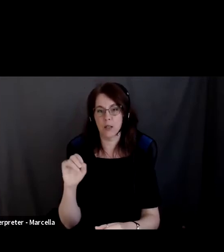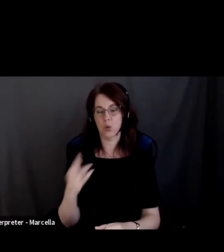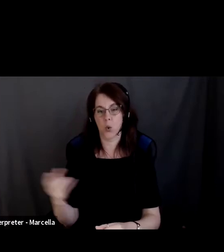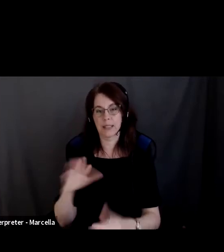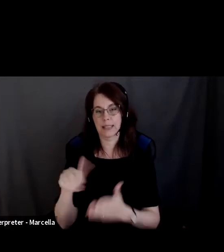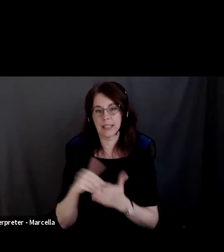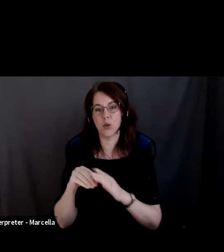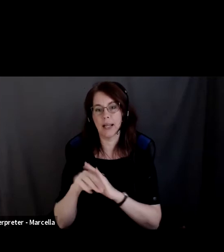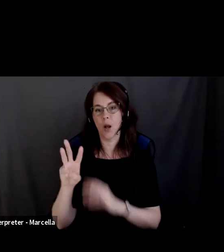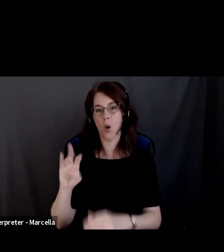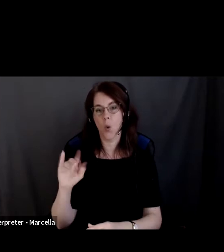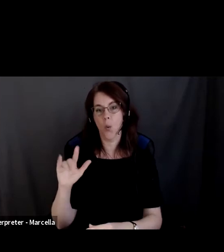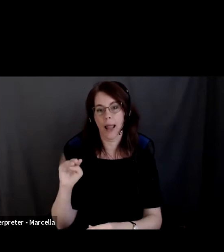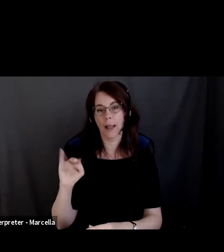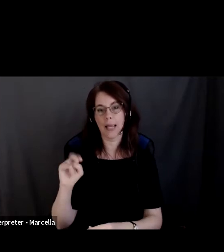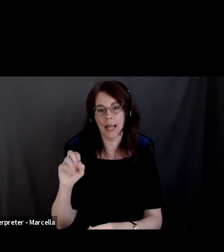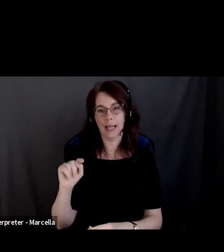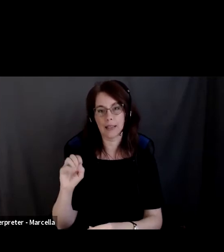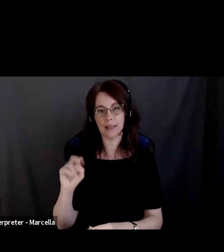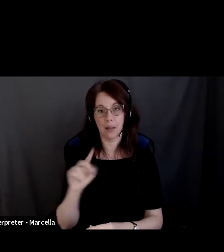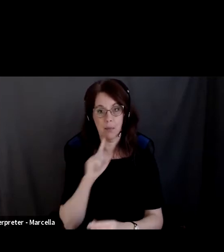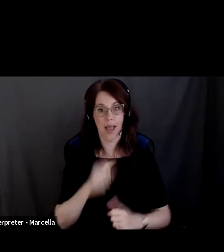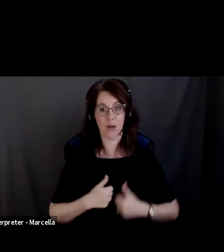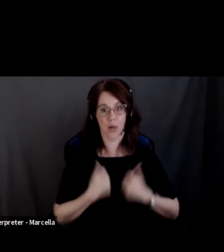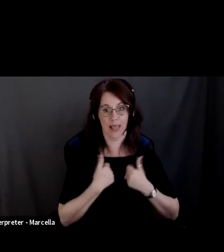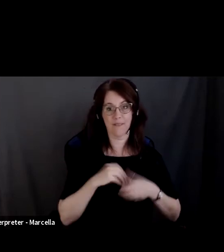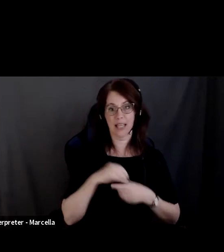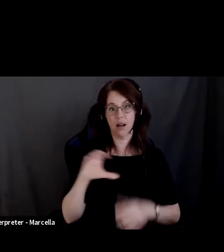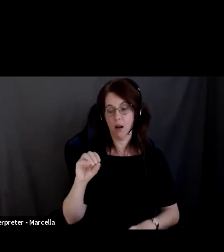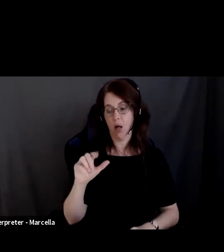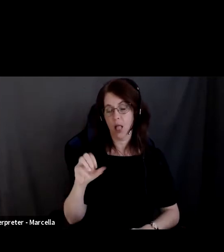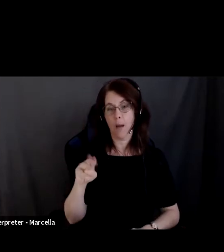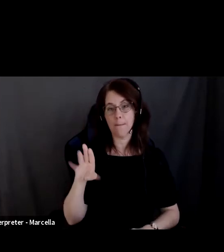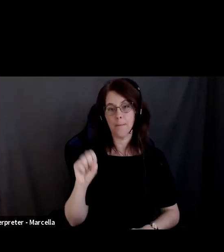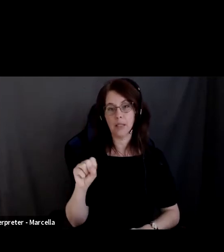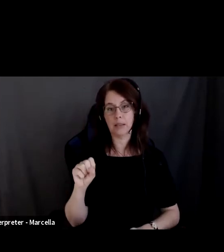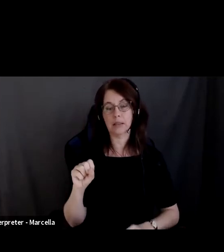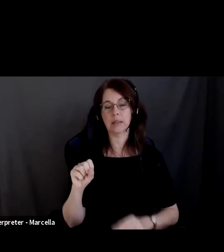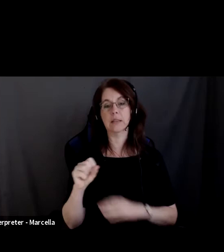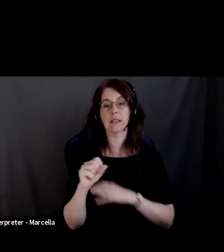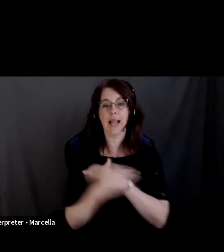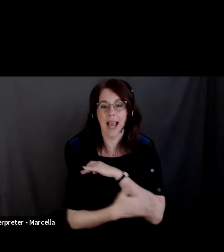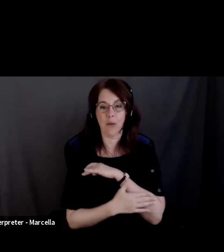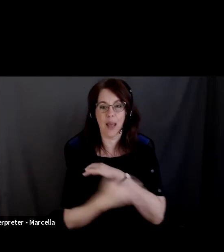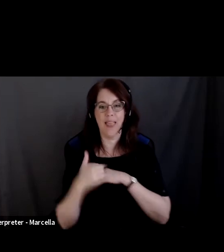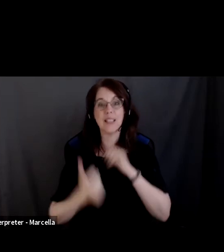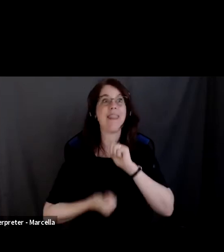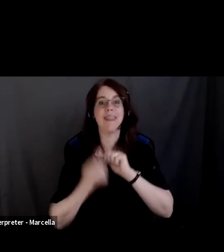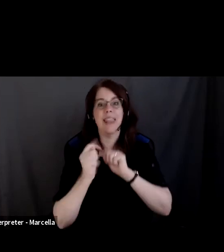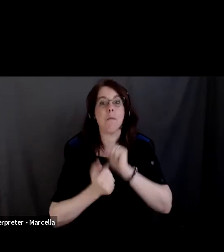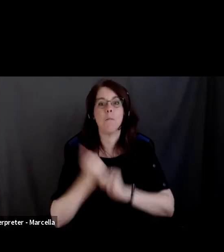Wilmington. But I physically live in Columbus County, which is our most rural served county, as well